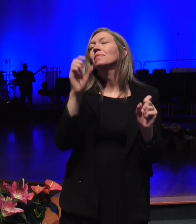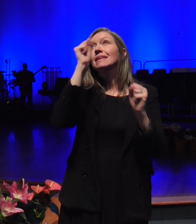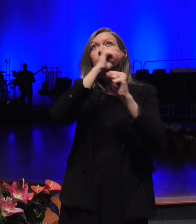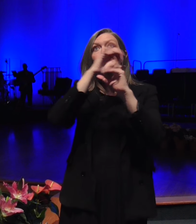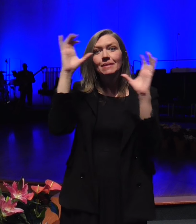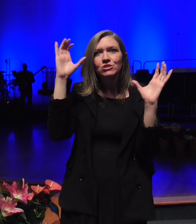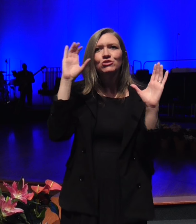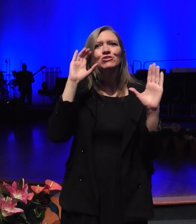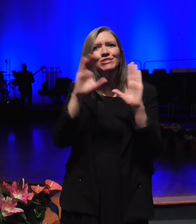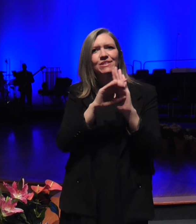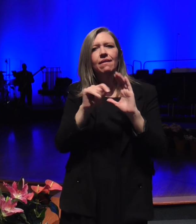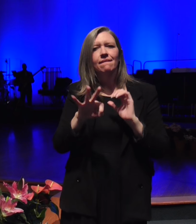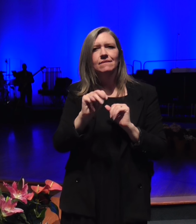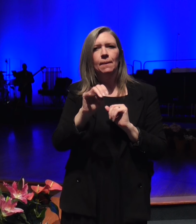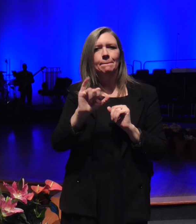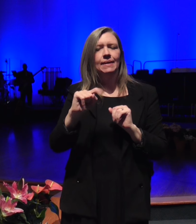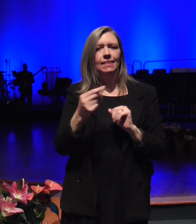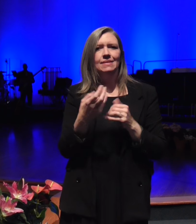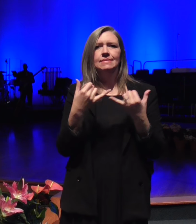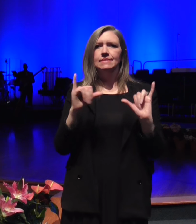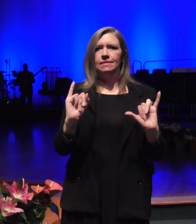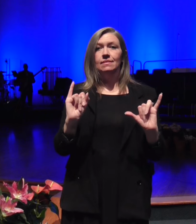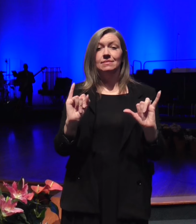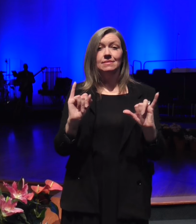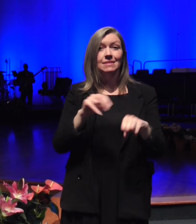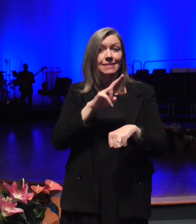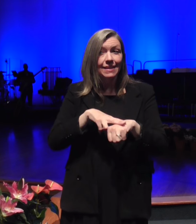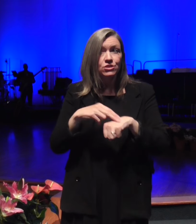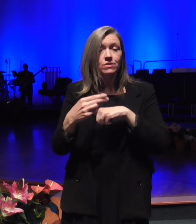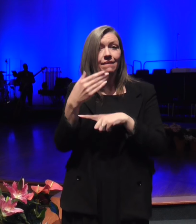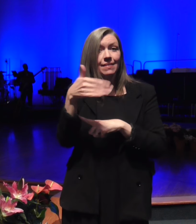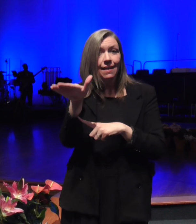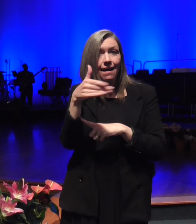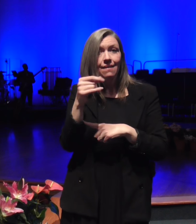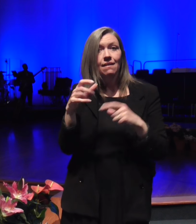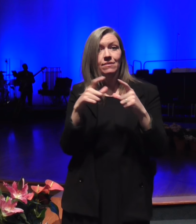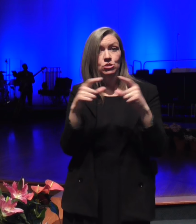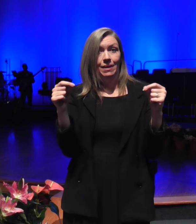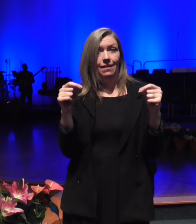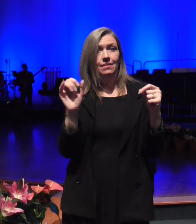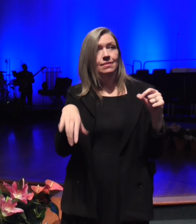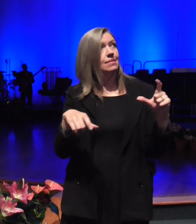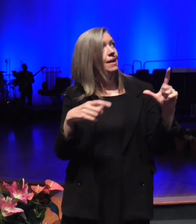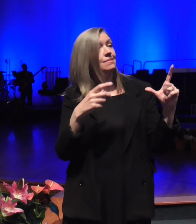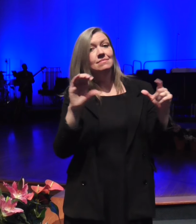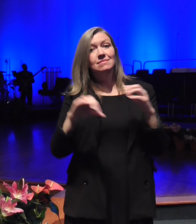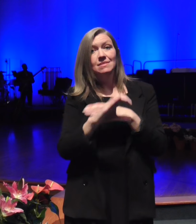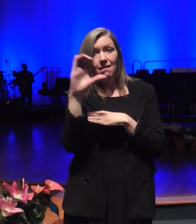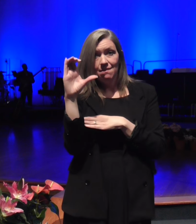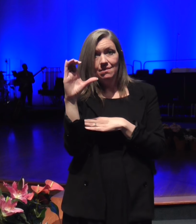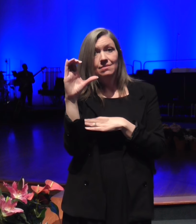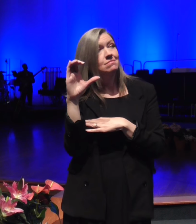still exists as the national flag of Japan, the rising sun.